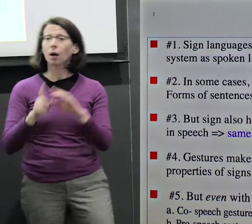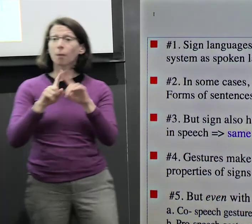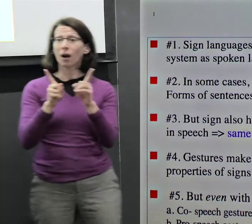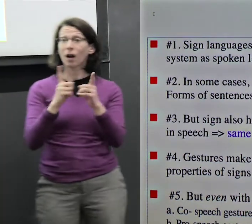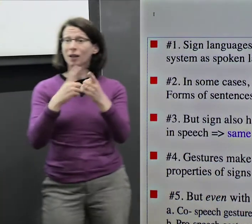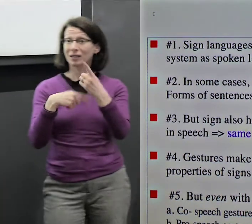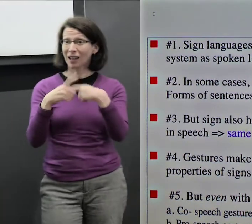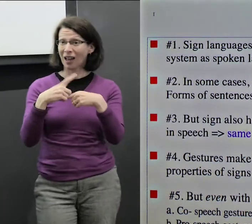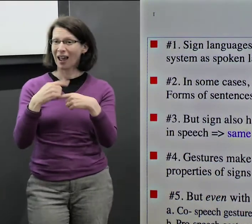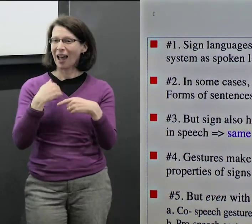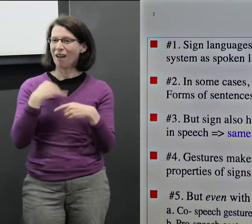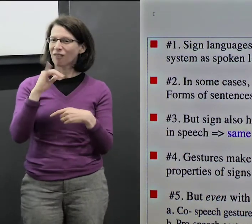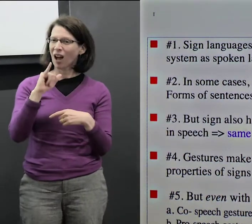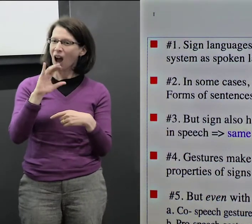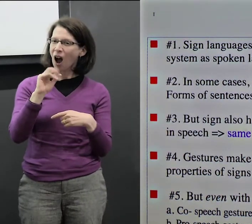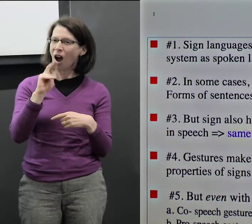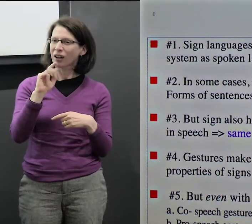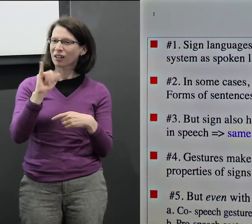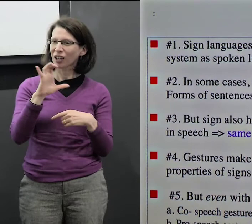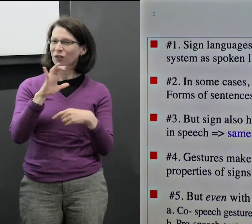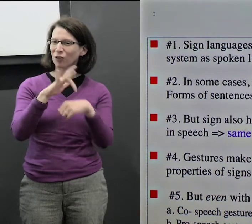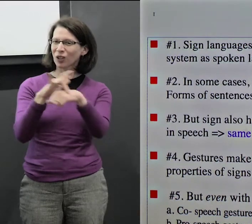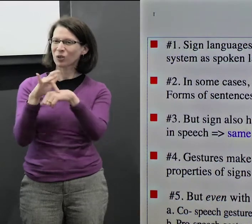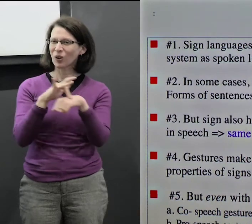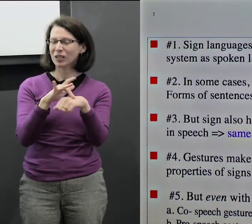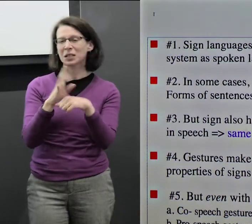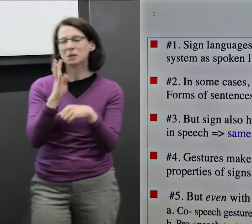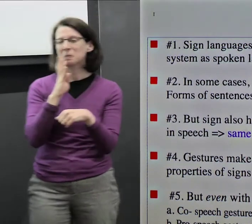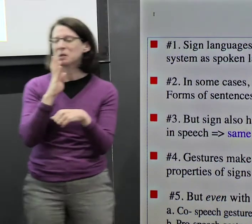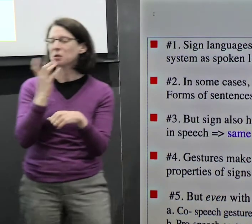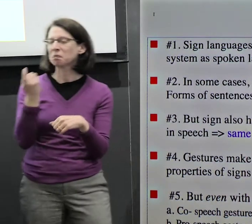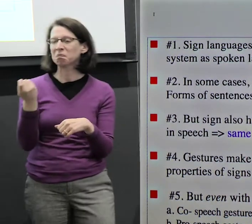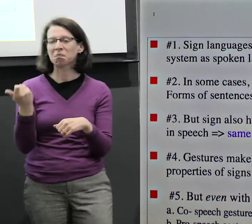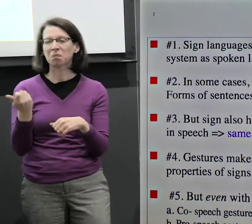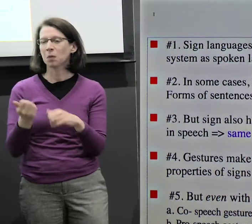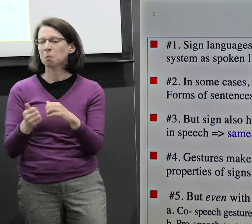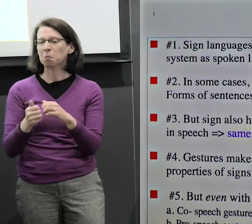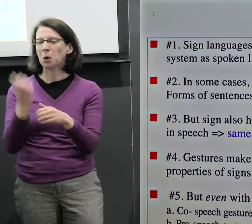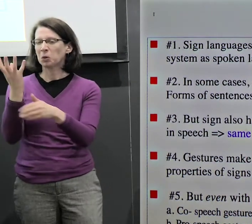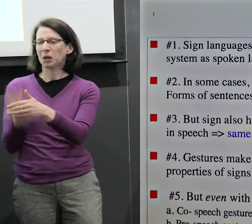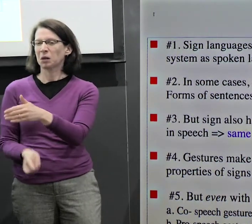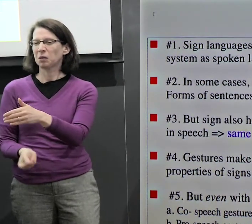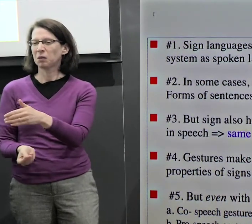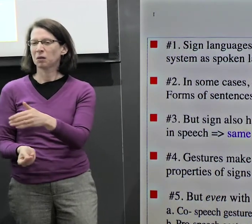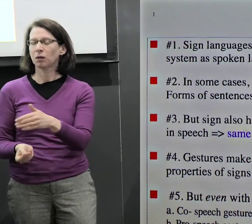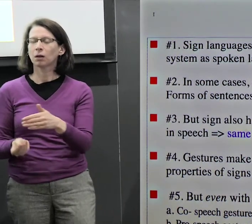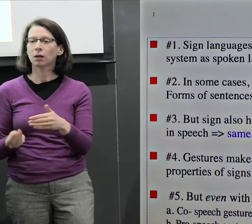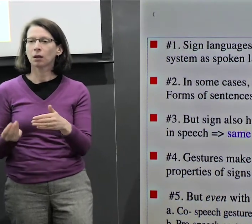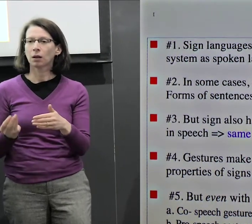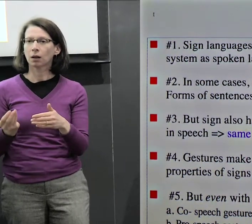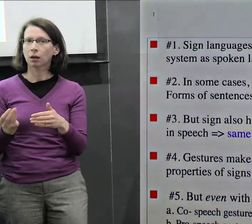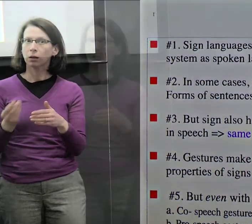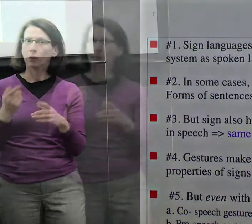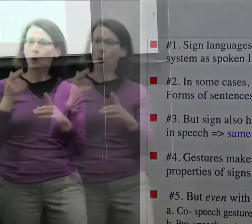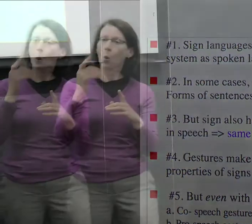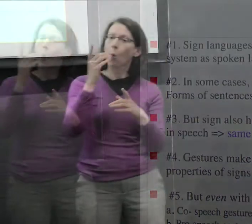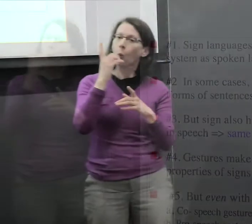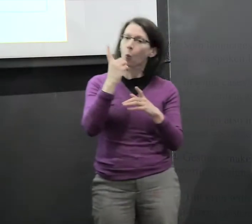iconic resources that are mostly absent in speech. Okay, so it seems to be, along certain dimensions,